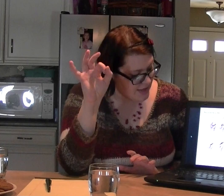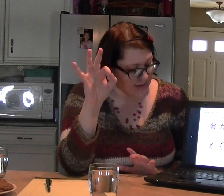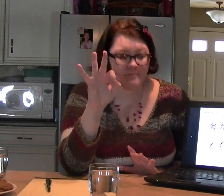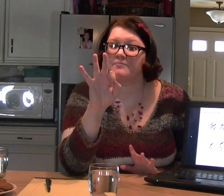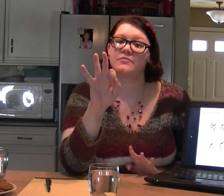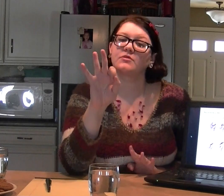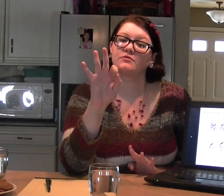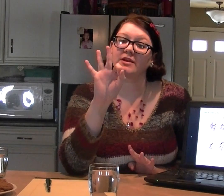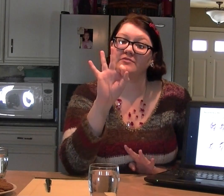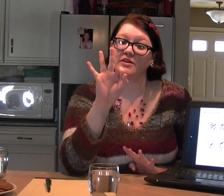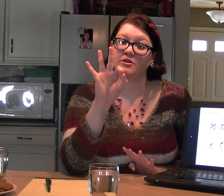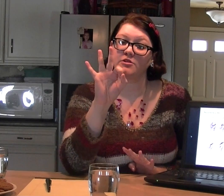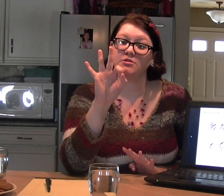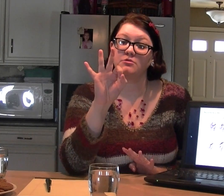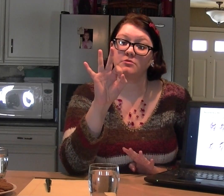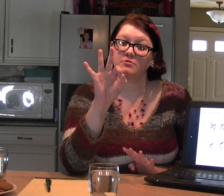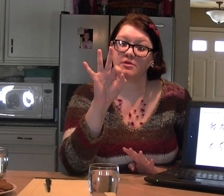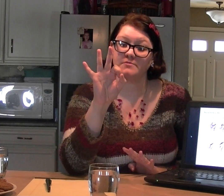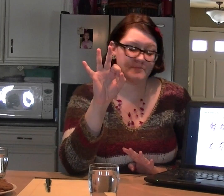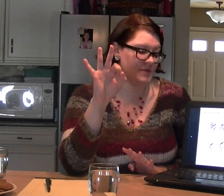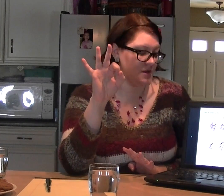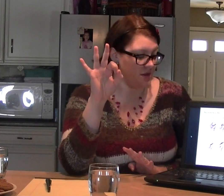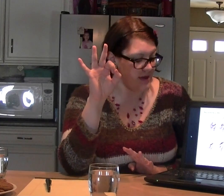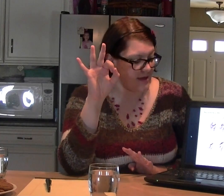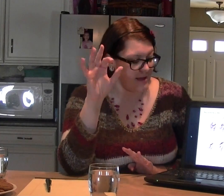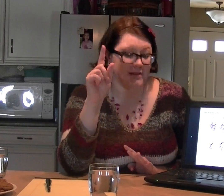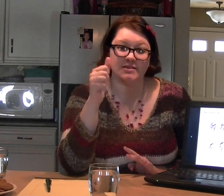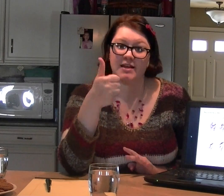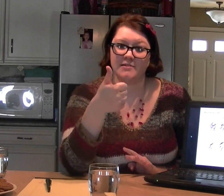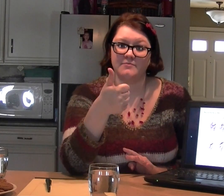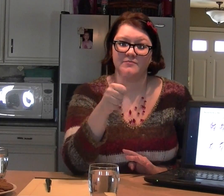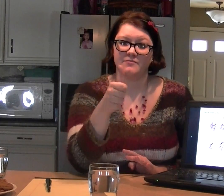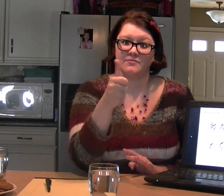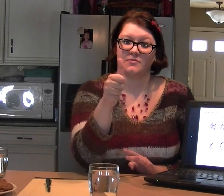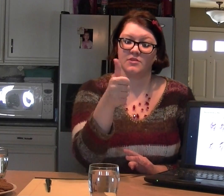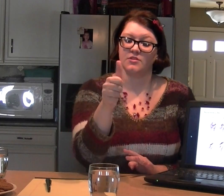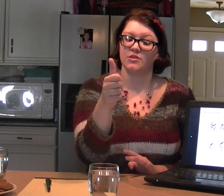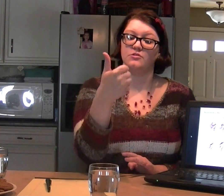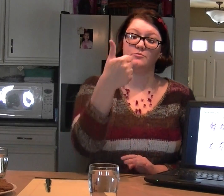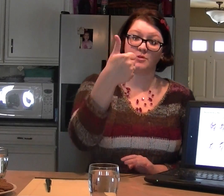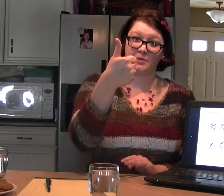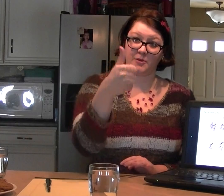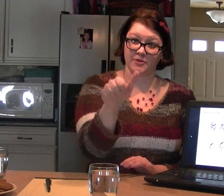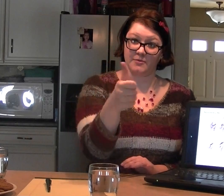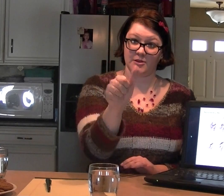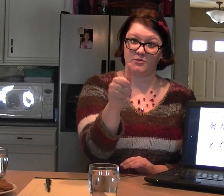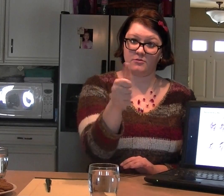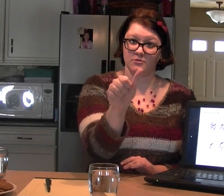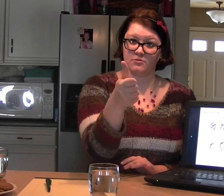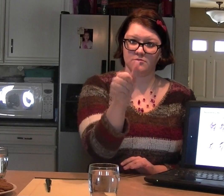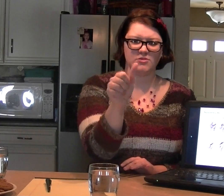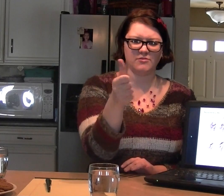9, ring finger to thumb. And 10, you put up your thumb and you sort of